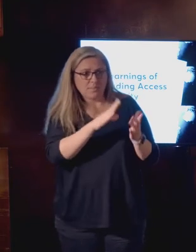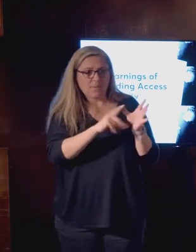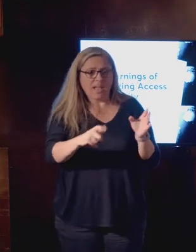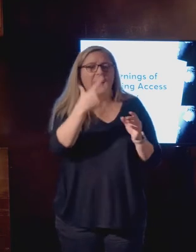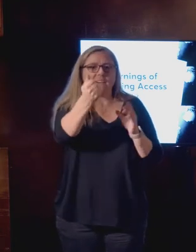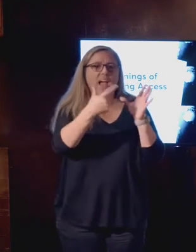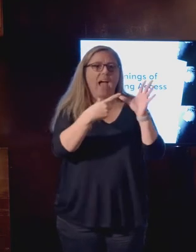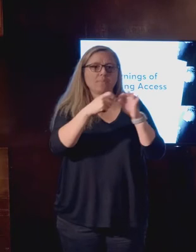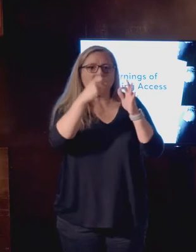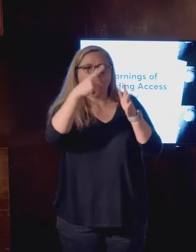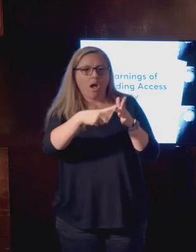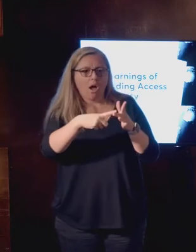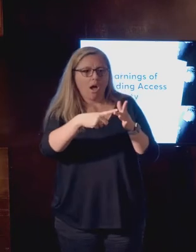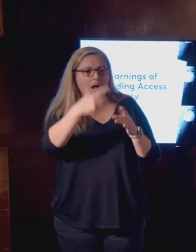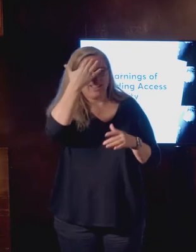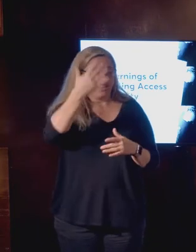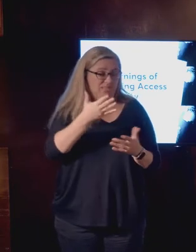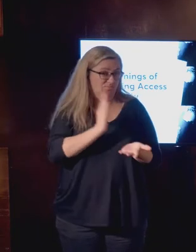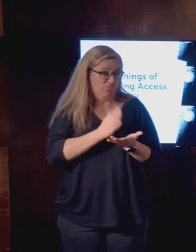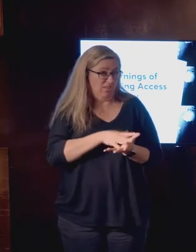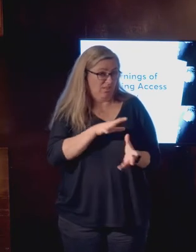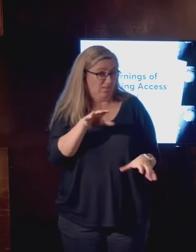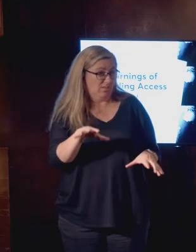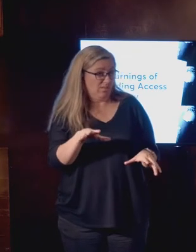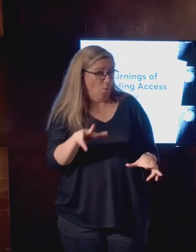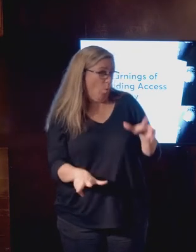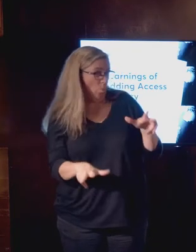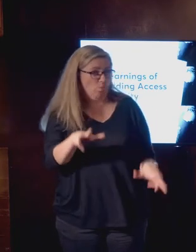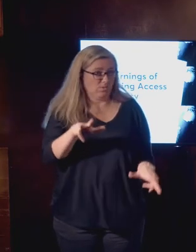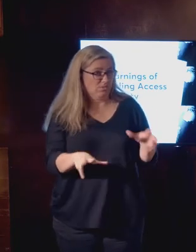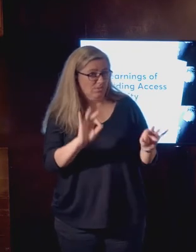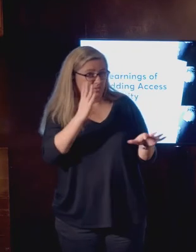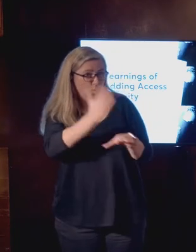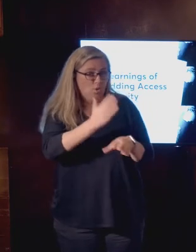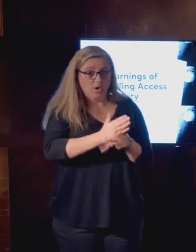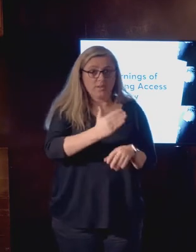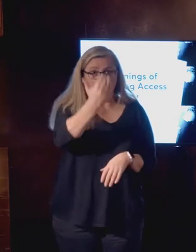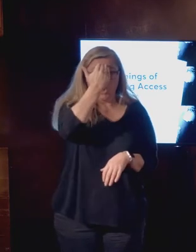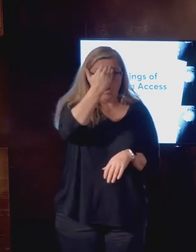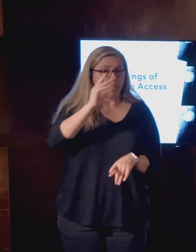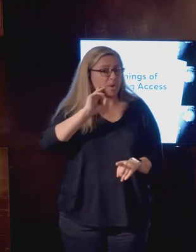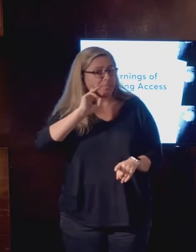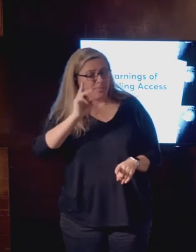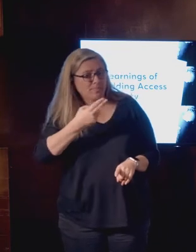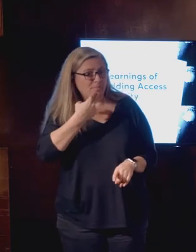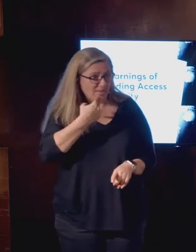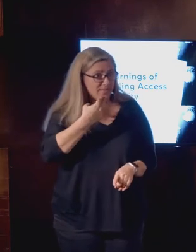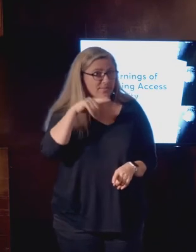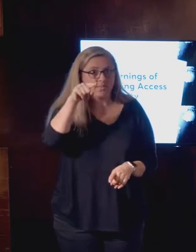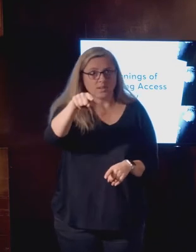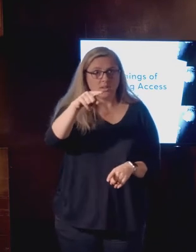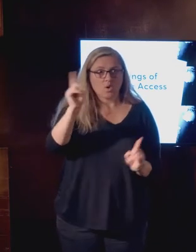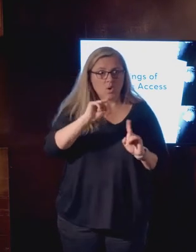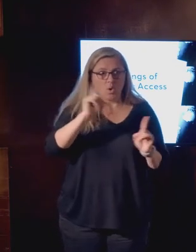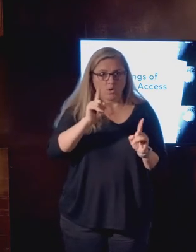brain injury. It's so clunky, so uncomfortable, so awkward, laments Mac. Your brain, if you're deaf, is